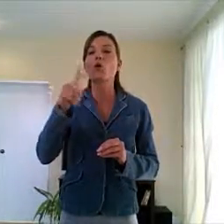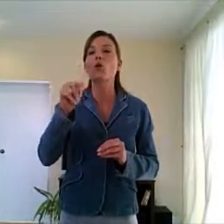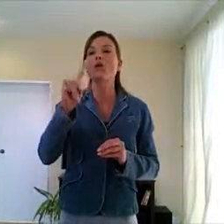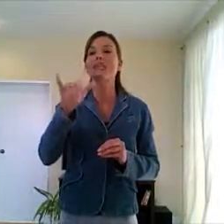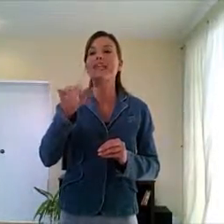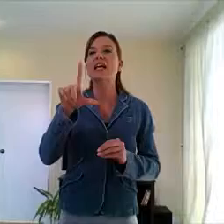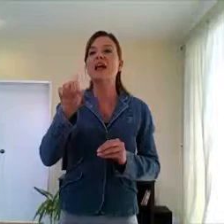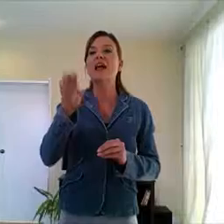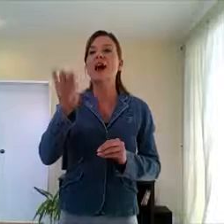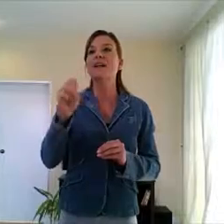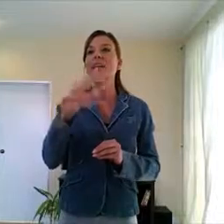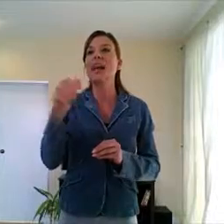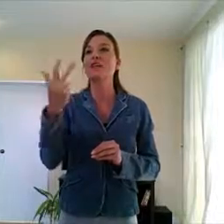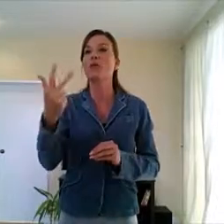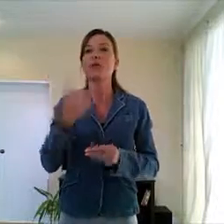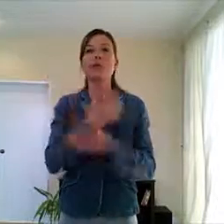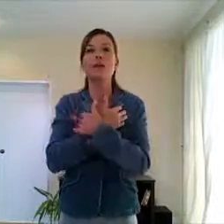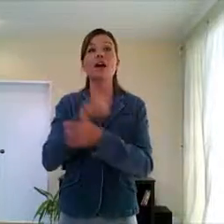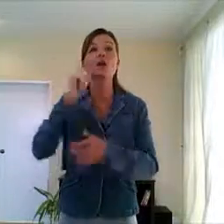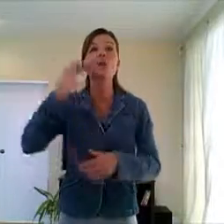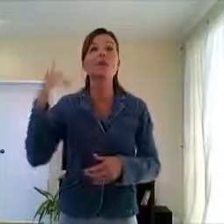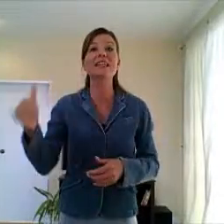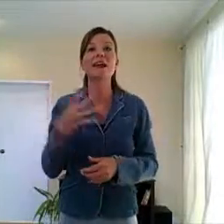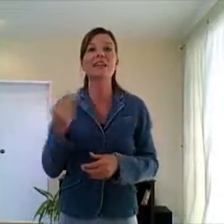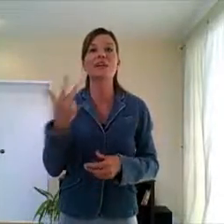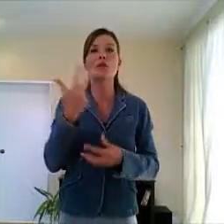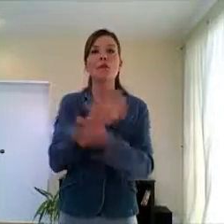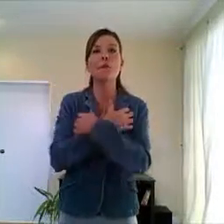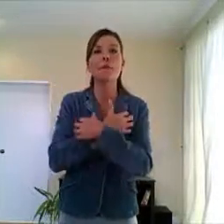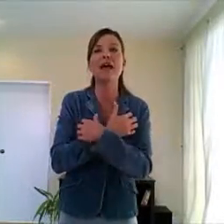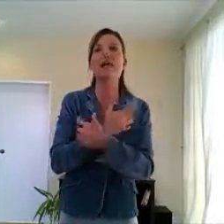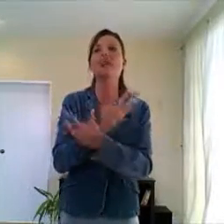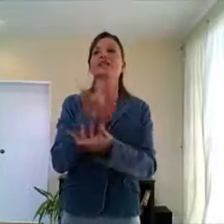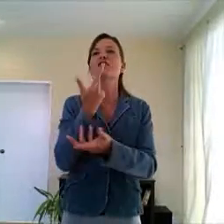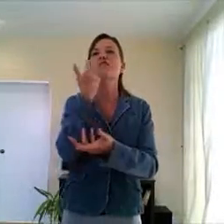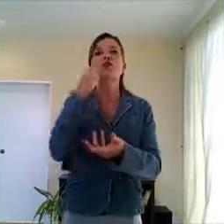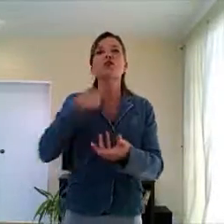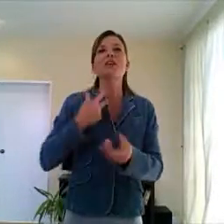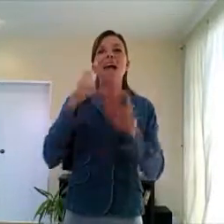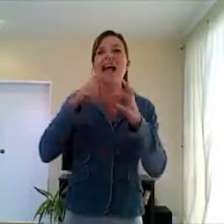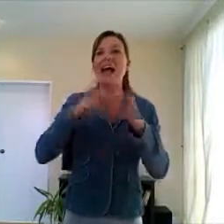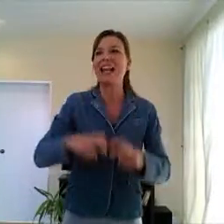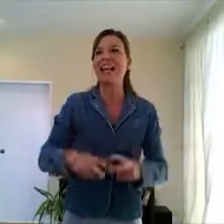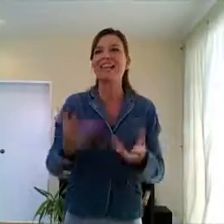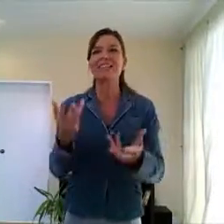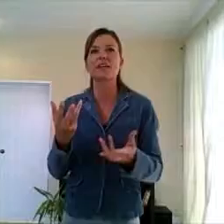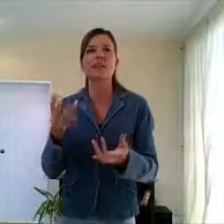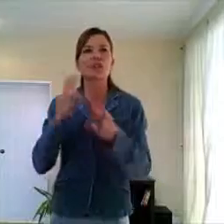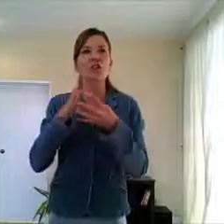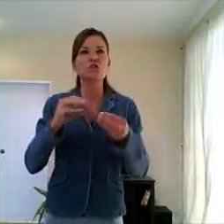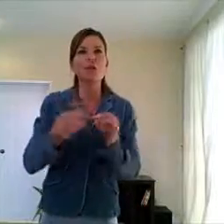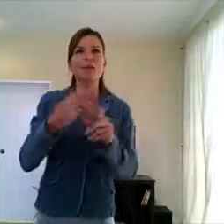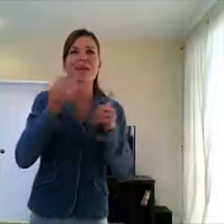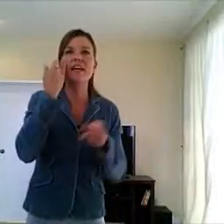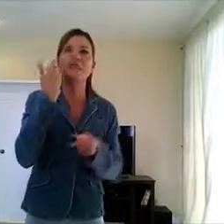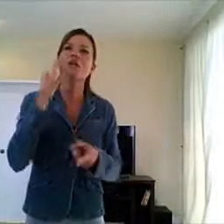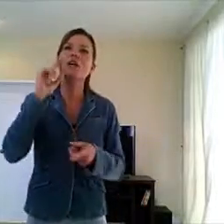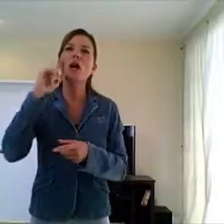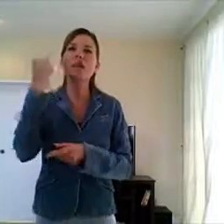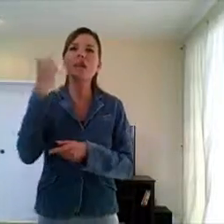list the items that Goldilocks used. All that takes is memorization. But if you're comprehension, you might have to explain why did she like Goldilocks